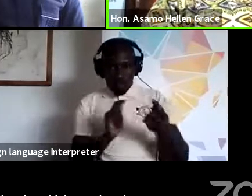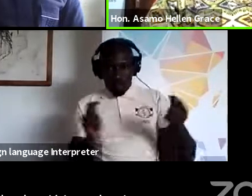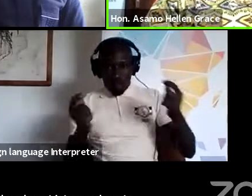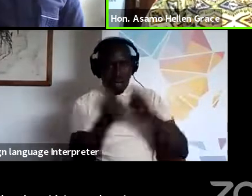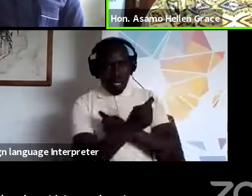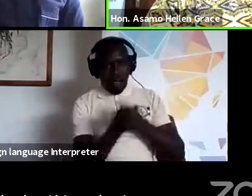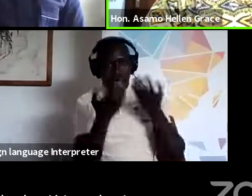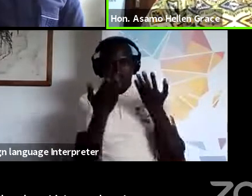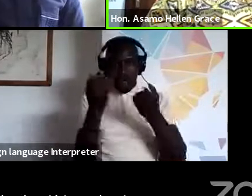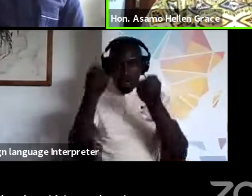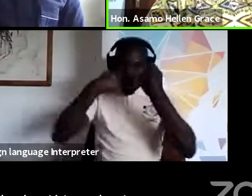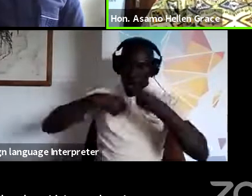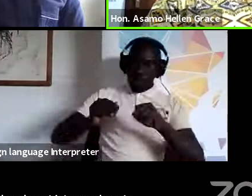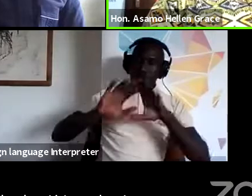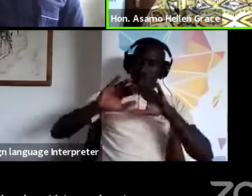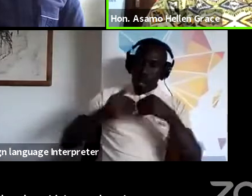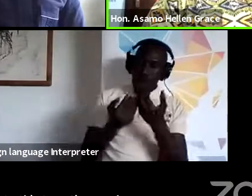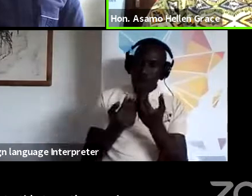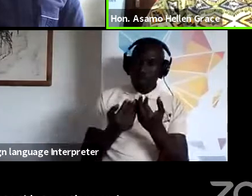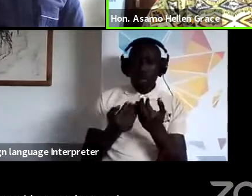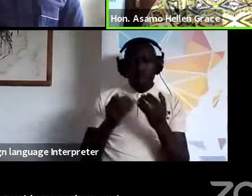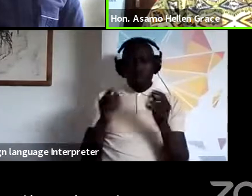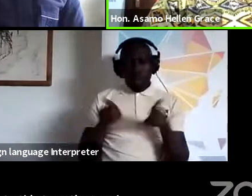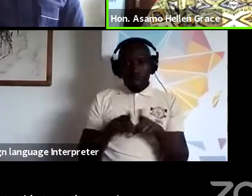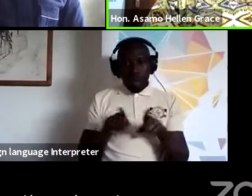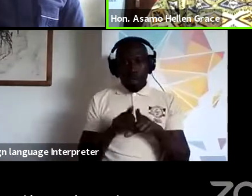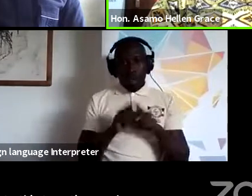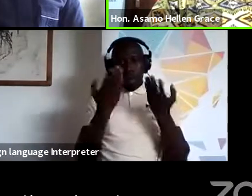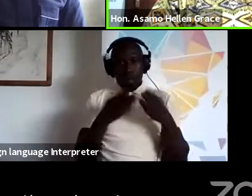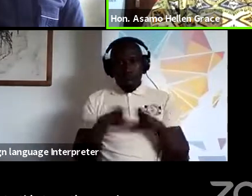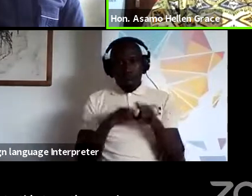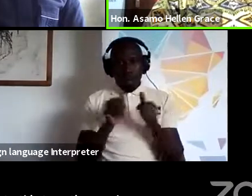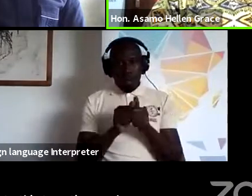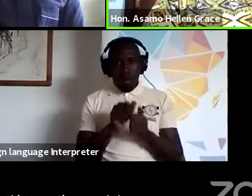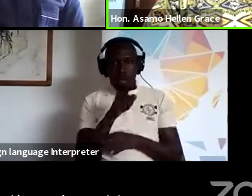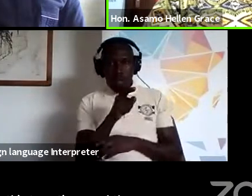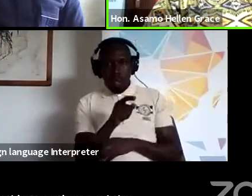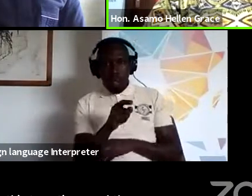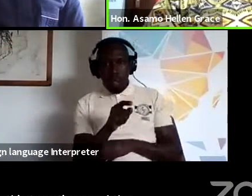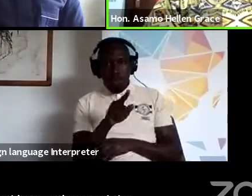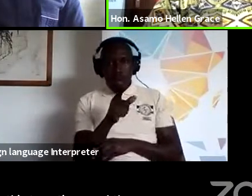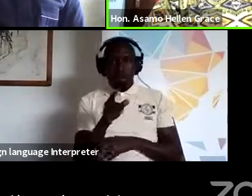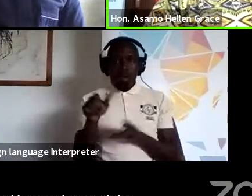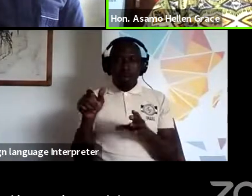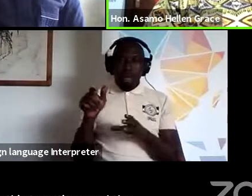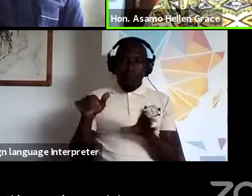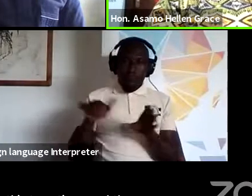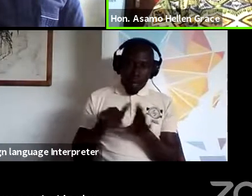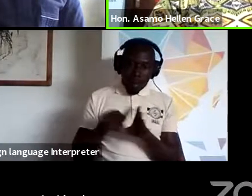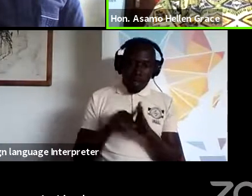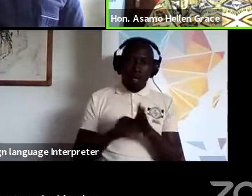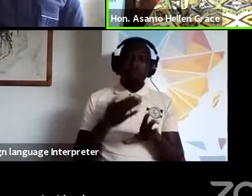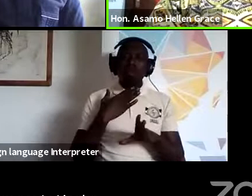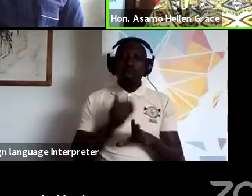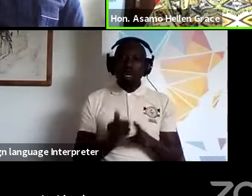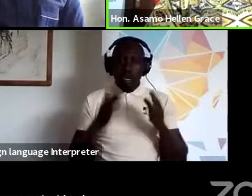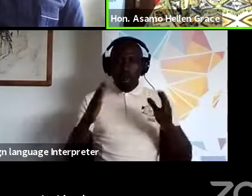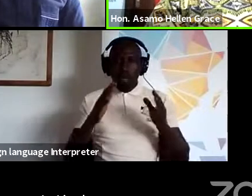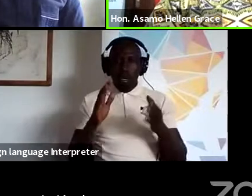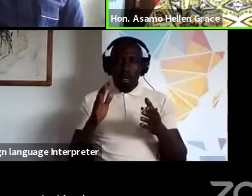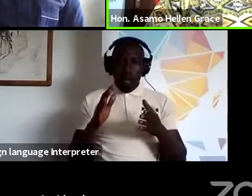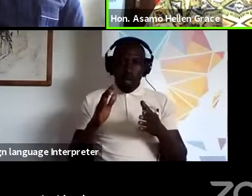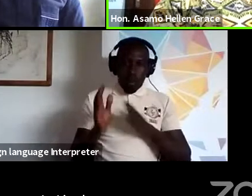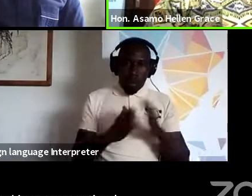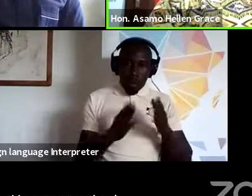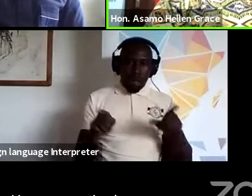to actions? And I agree with Colorado that we need a big plan. And as a ministry, we're already working on our